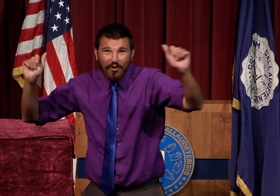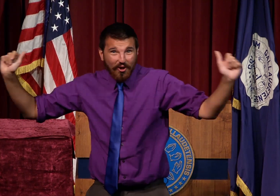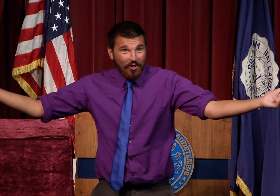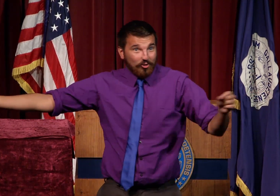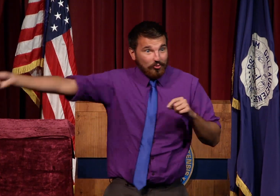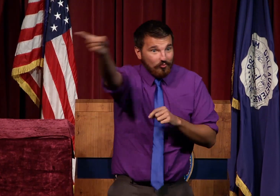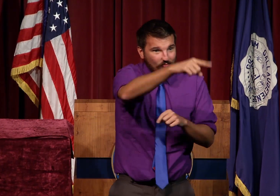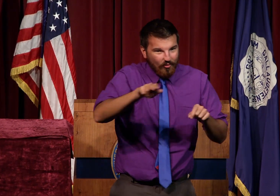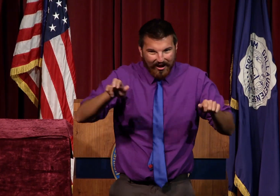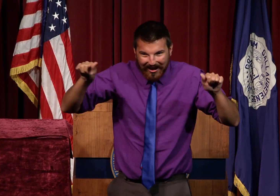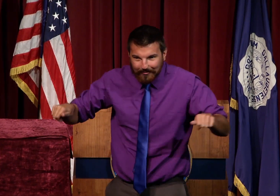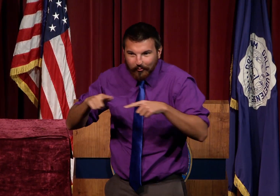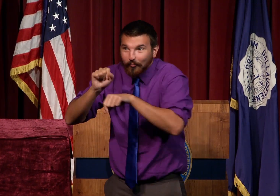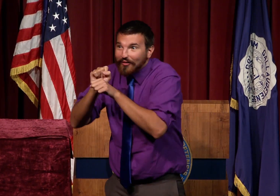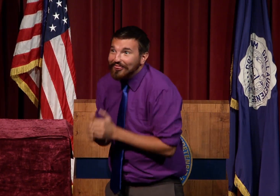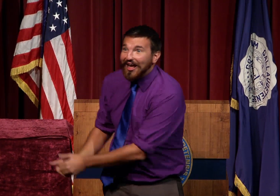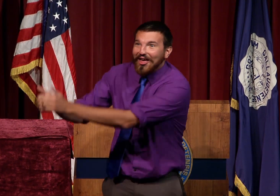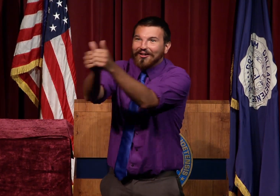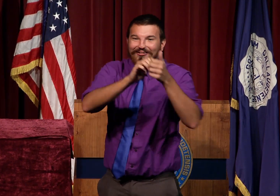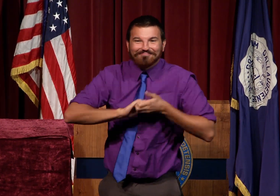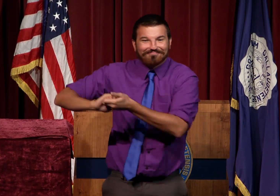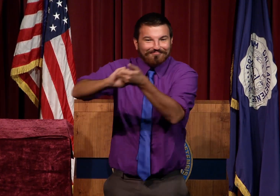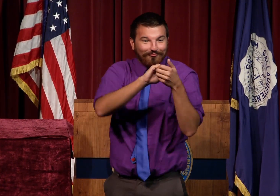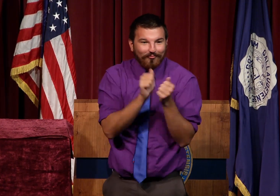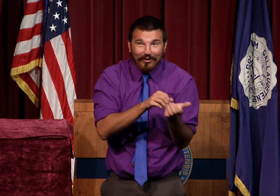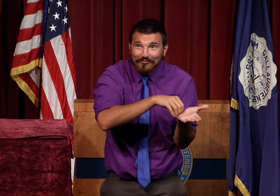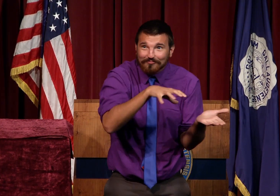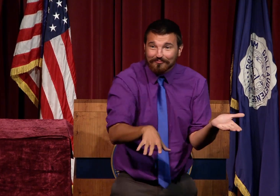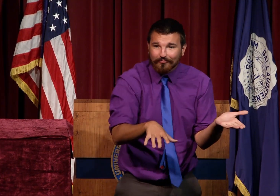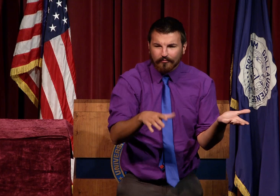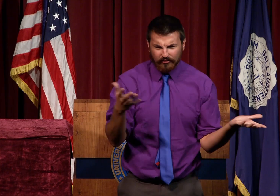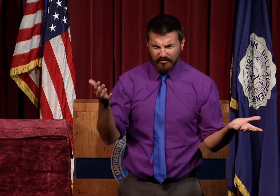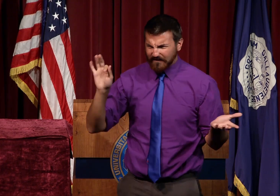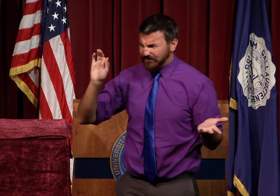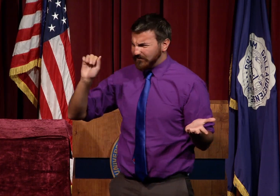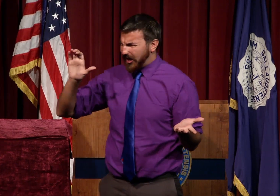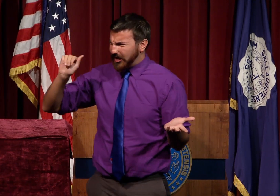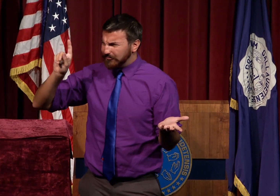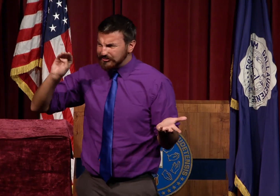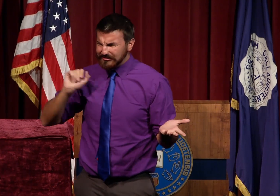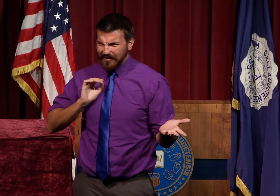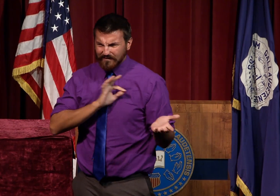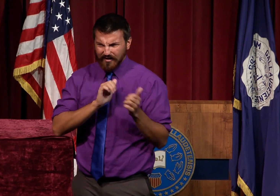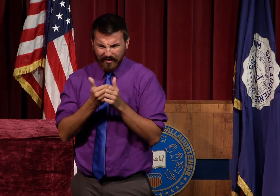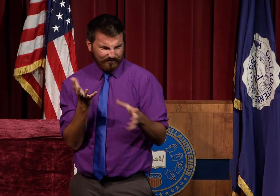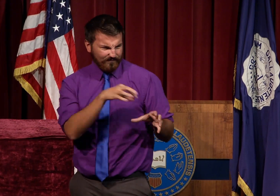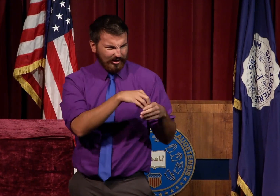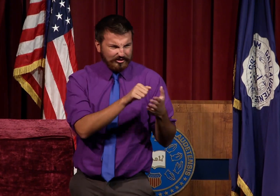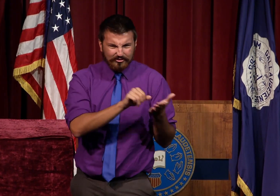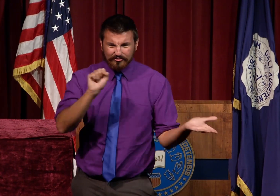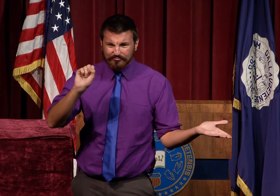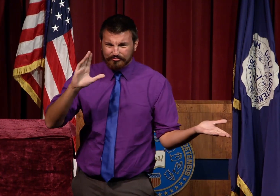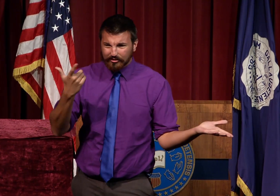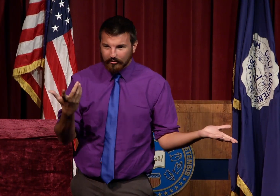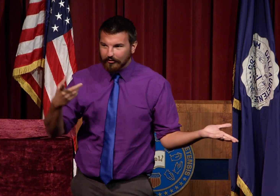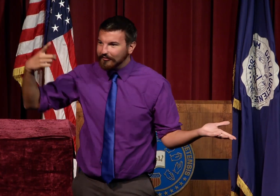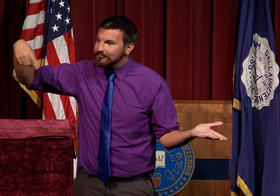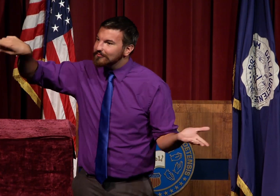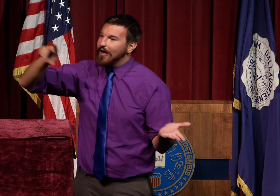you, every single one of you can come together and work together to support the students. Faculty, administration, and staff all